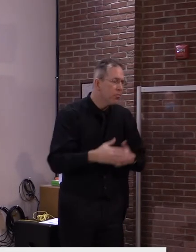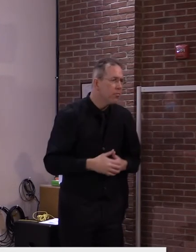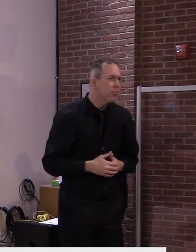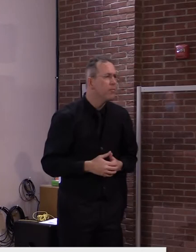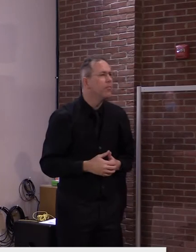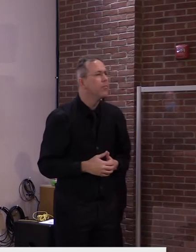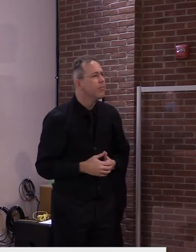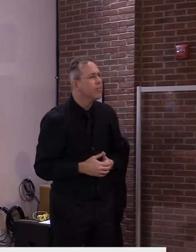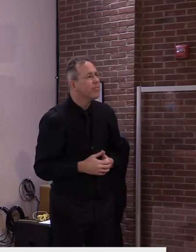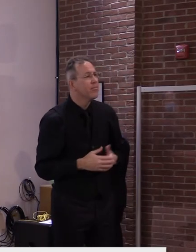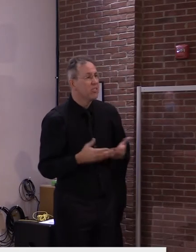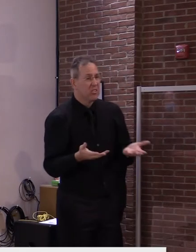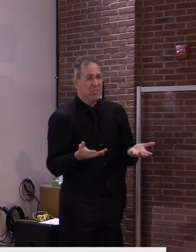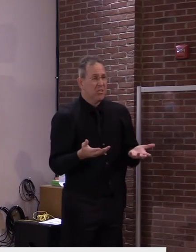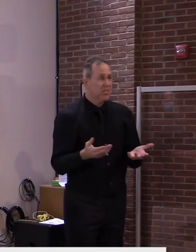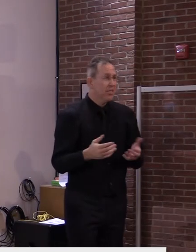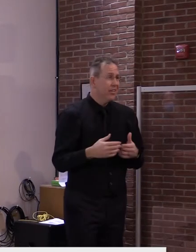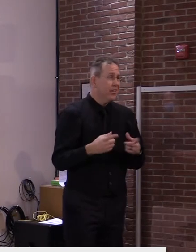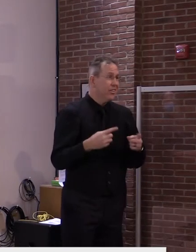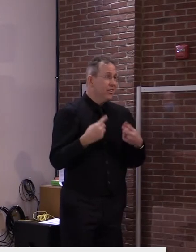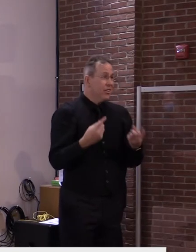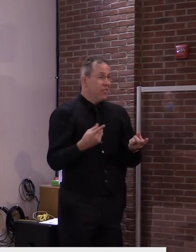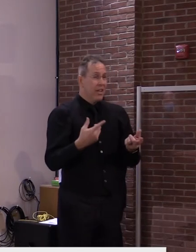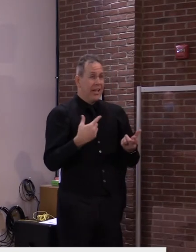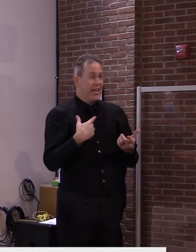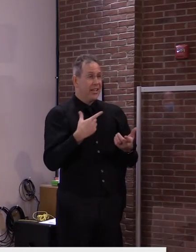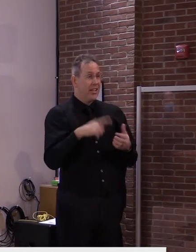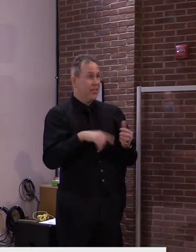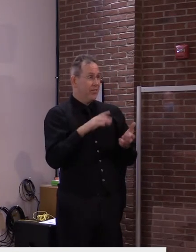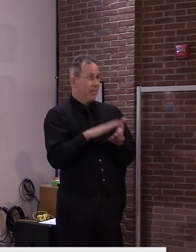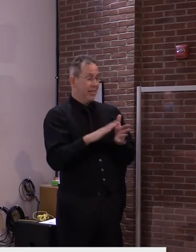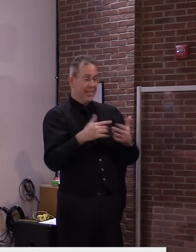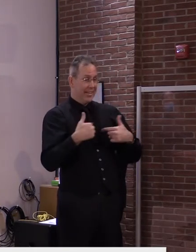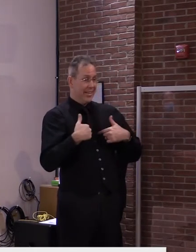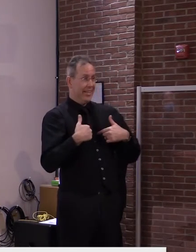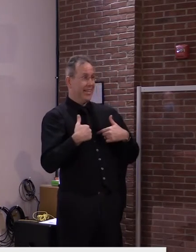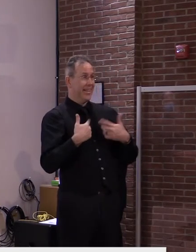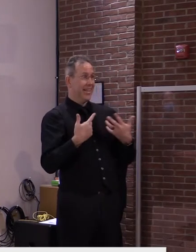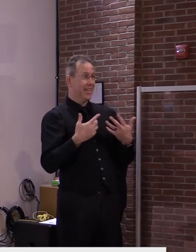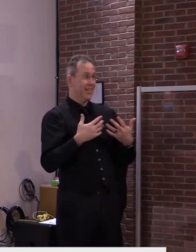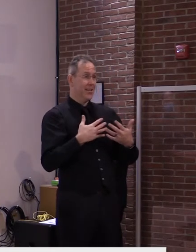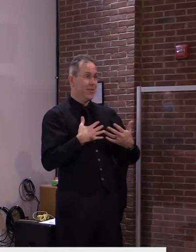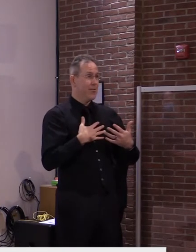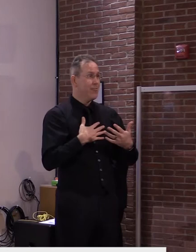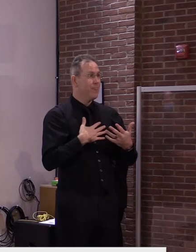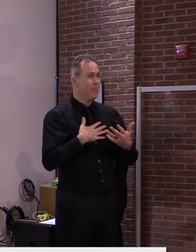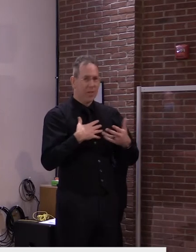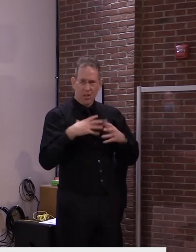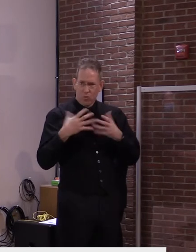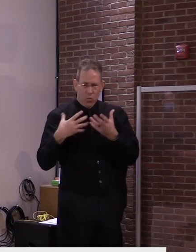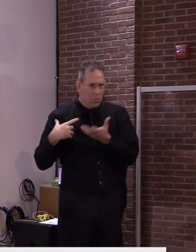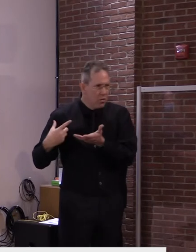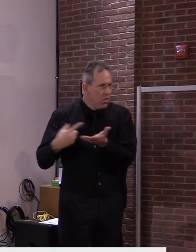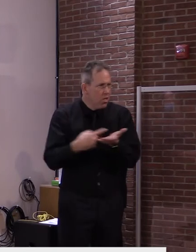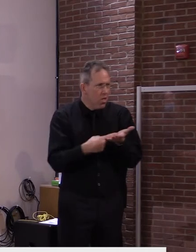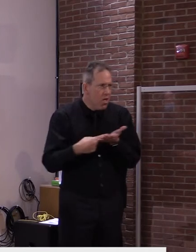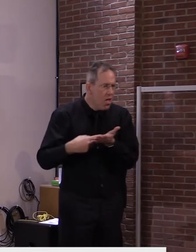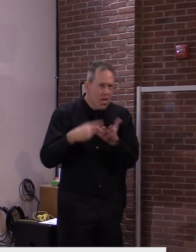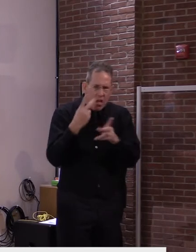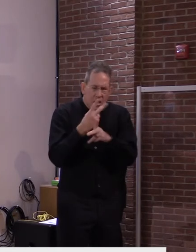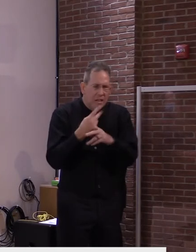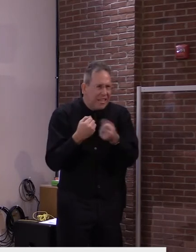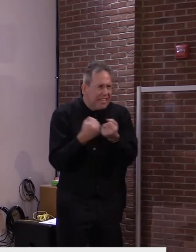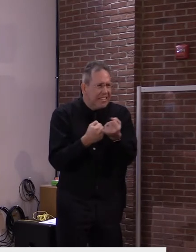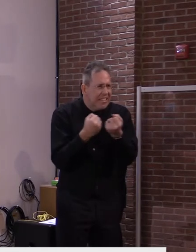we believe, has helped them recover or helped them stay alive and survive, but also during better times, better